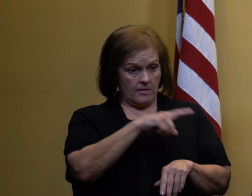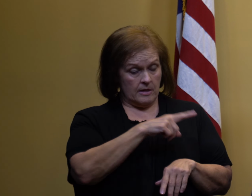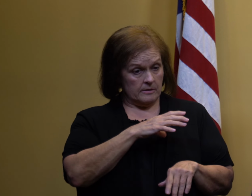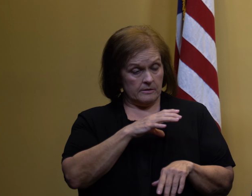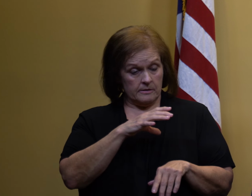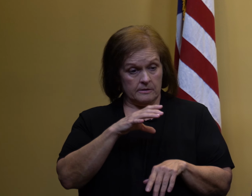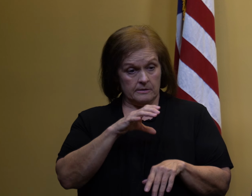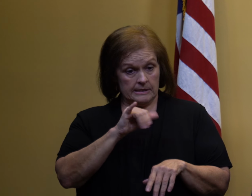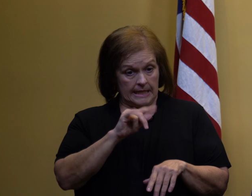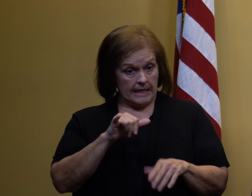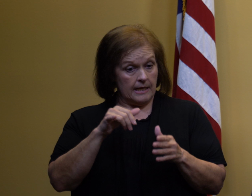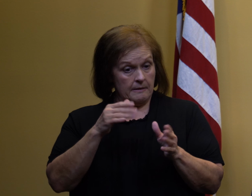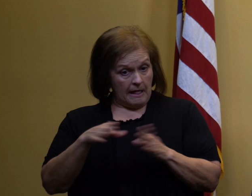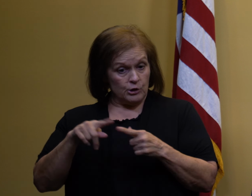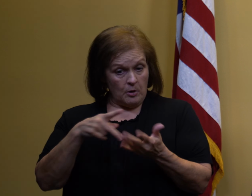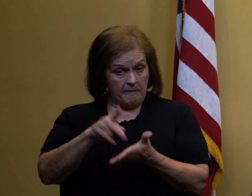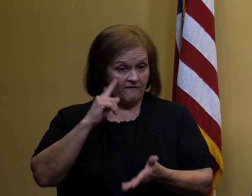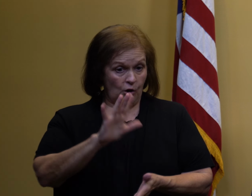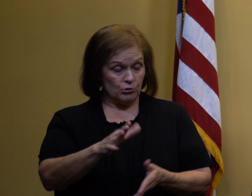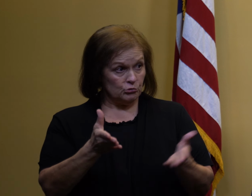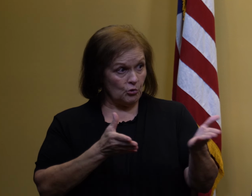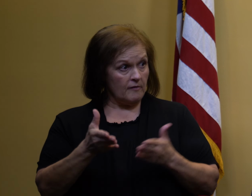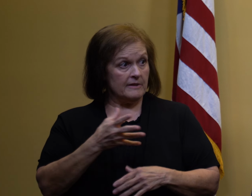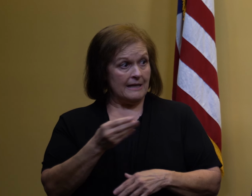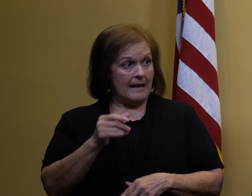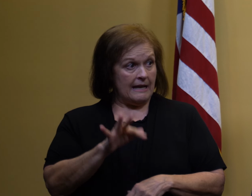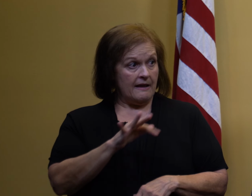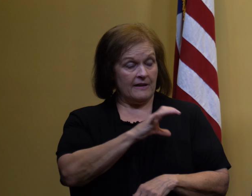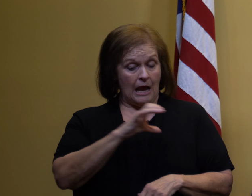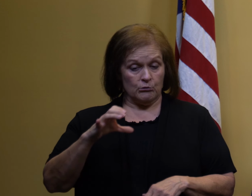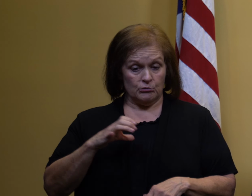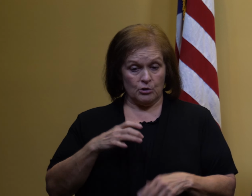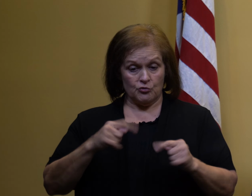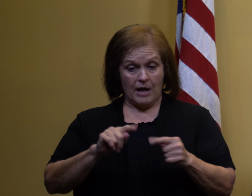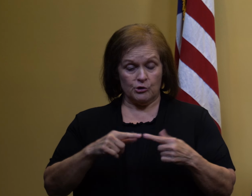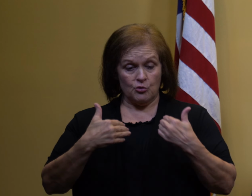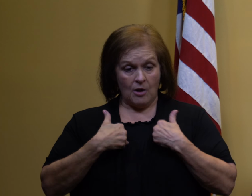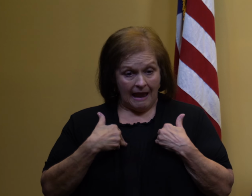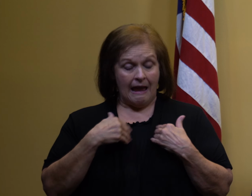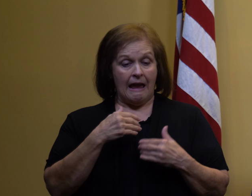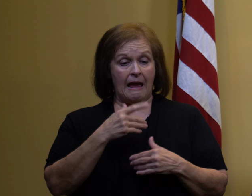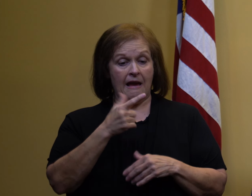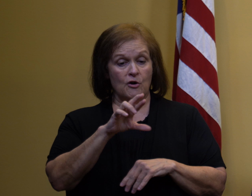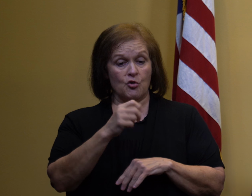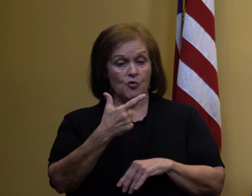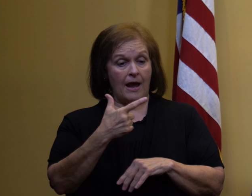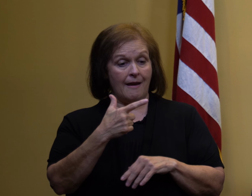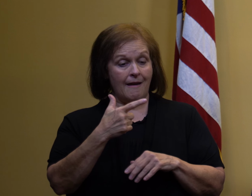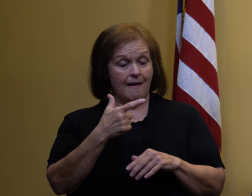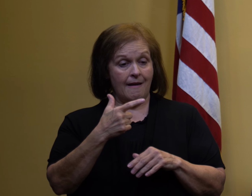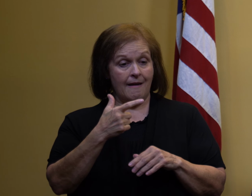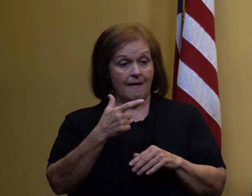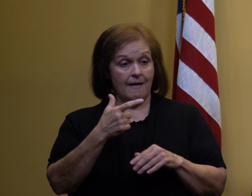on paying her for her services? And then also, if council tries to have Gregory terminated, what steps would you